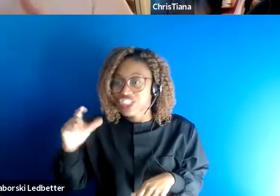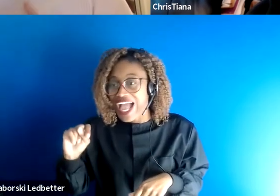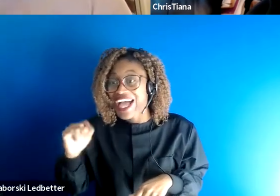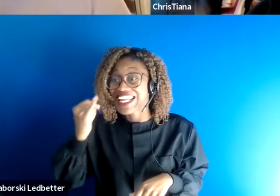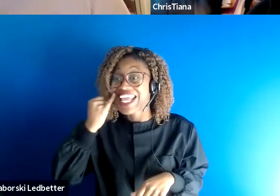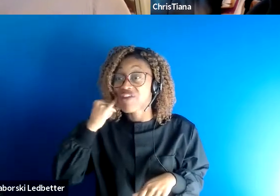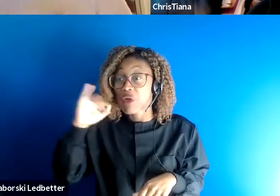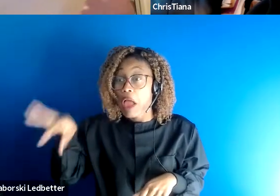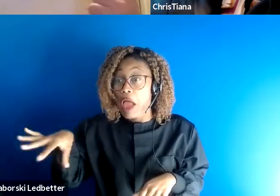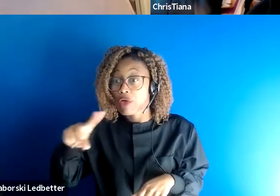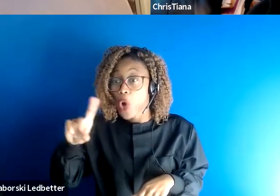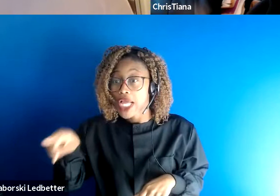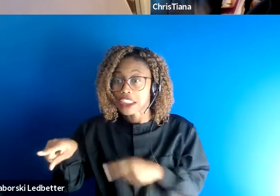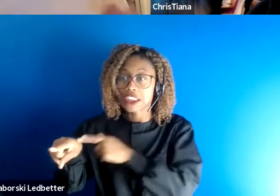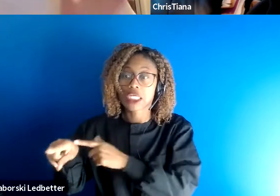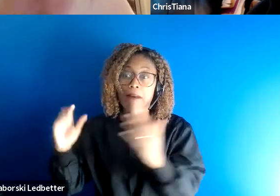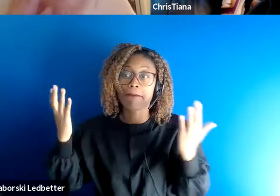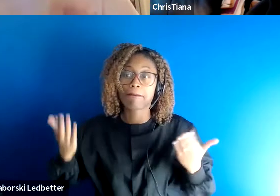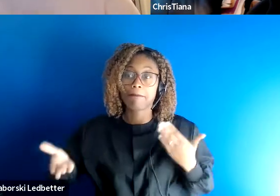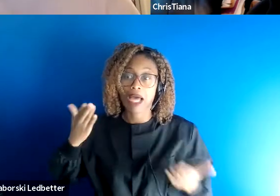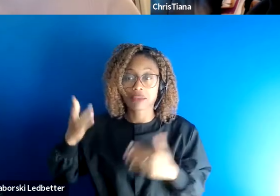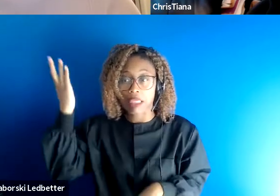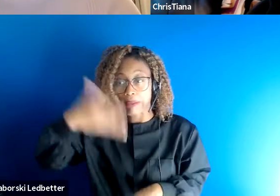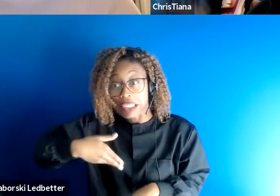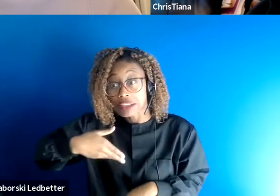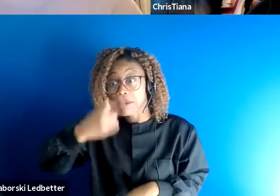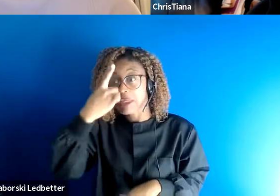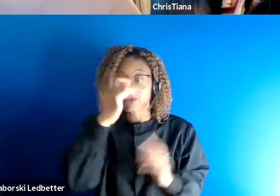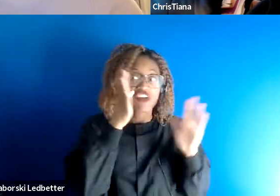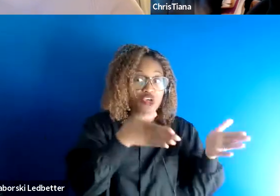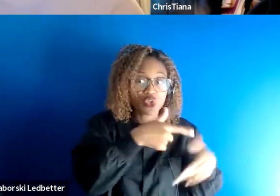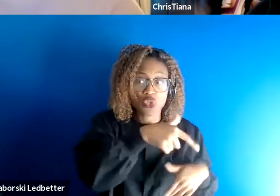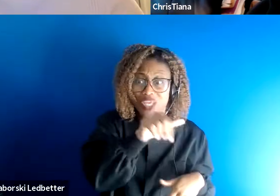question will be missed. So if you have a question, post it in the Q&A.